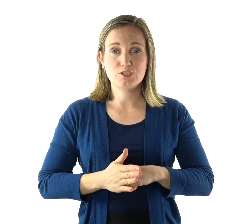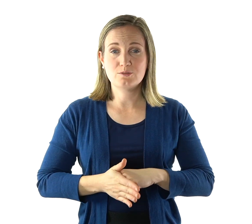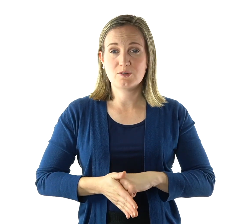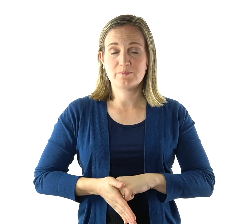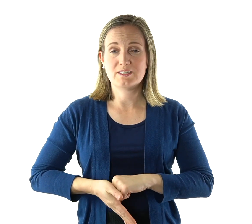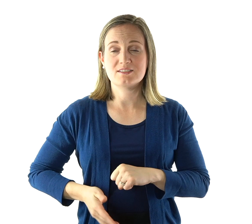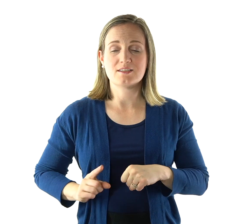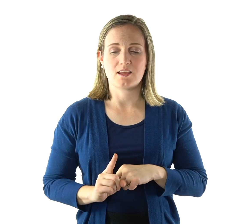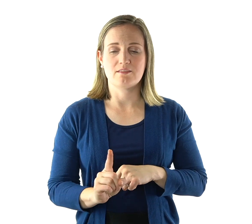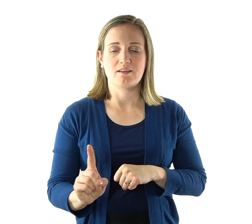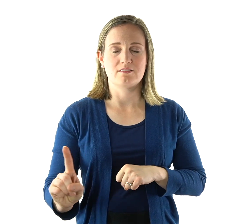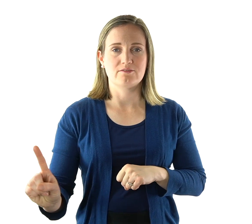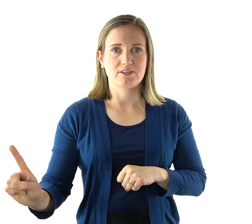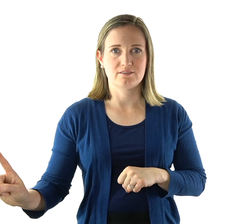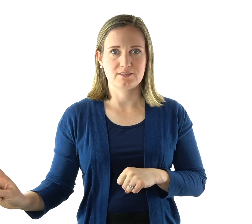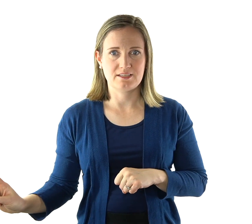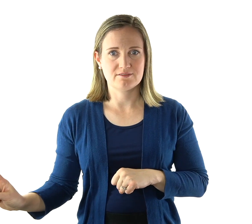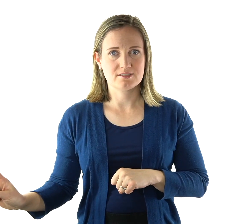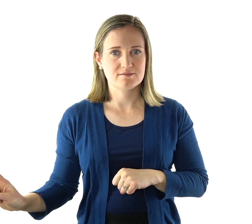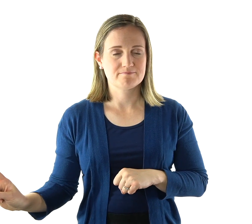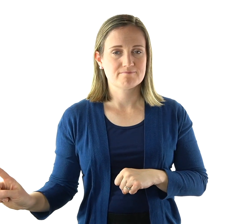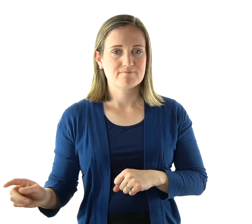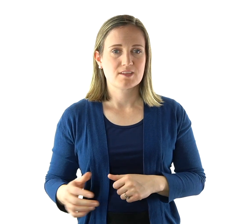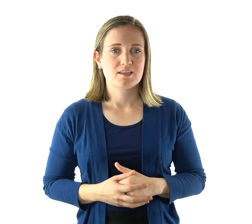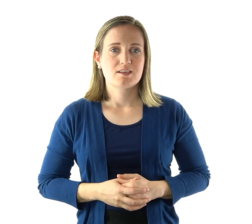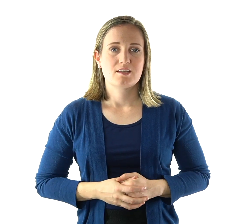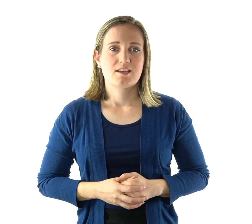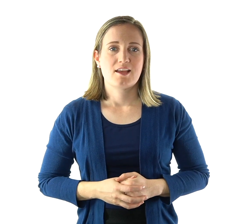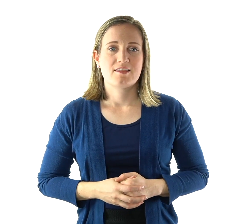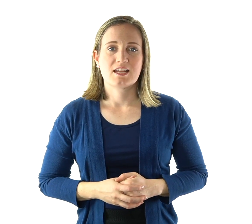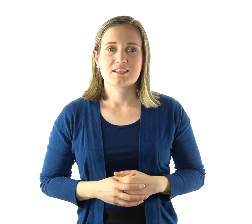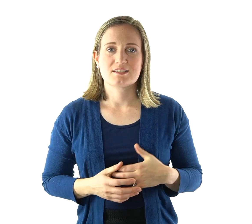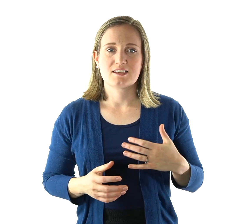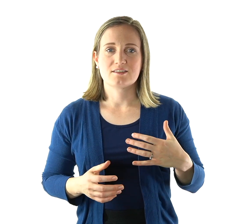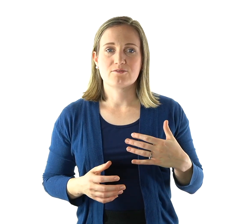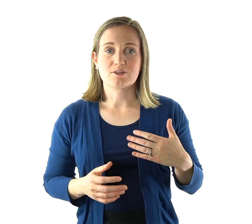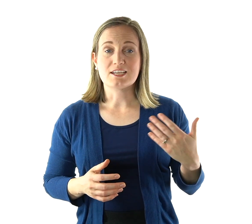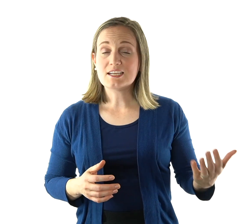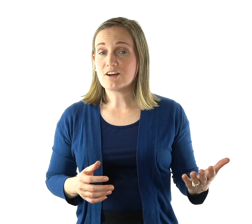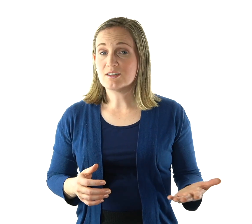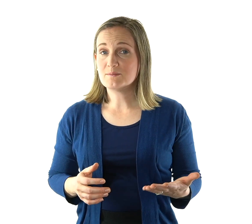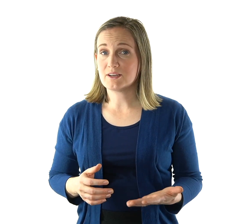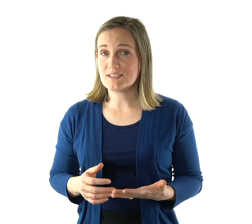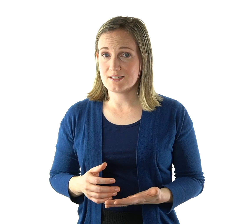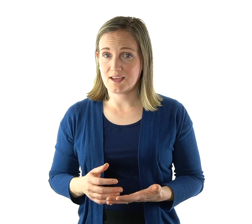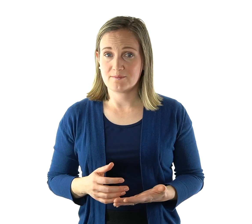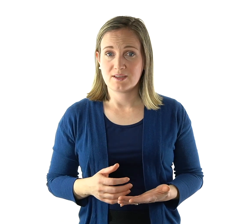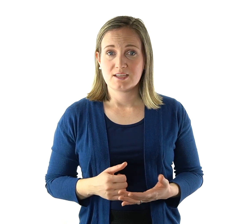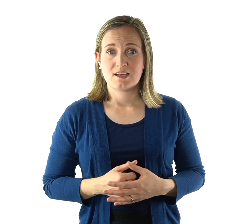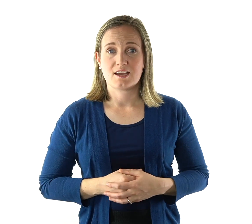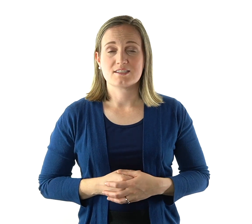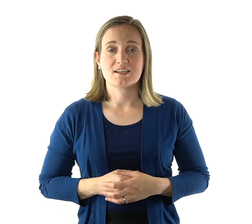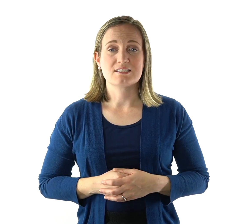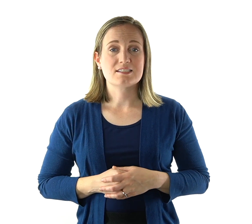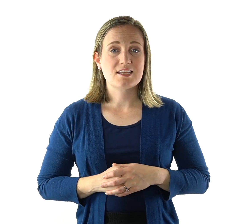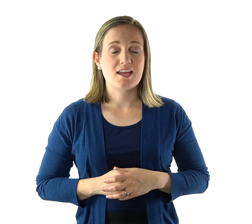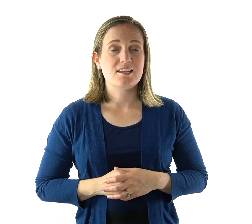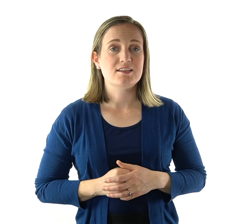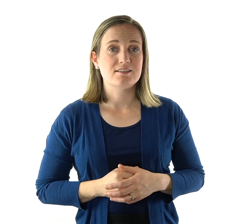tomb opens, and then the finger leaves. Then I sign for he called Mary's name. I sign said